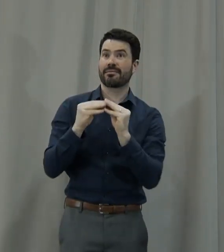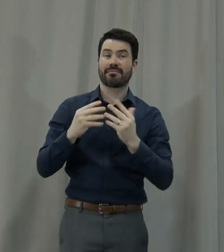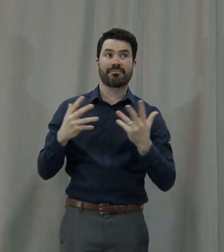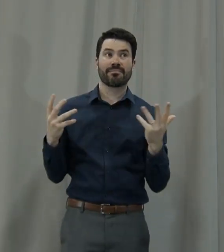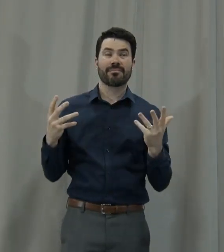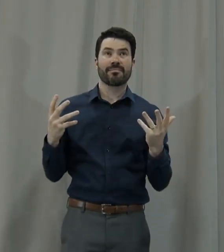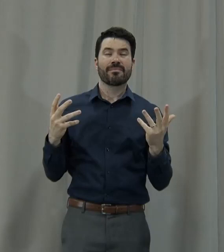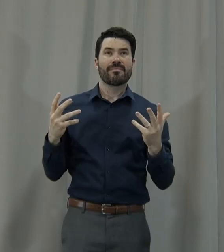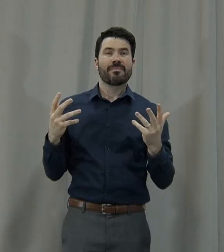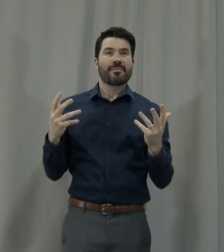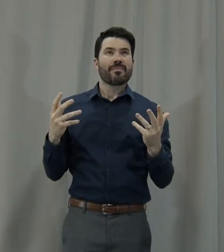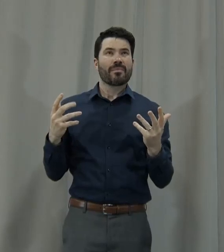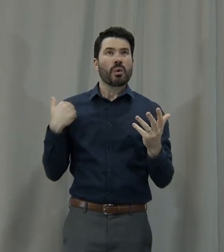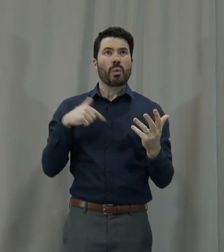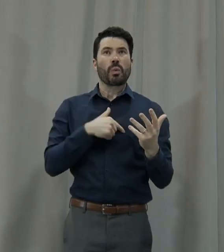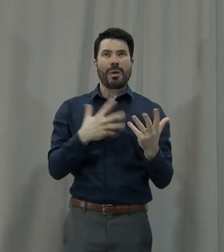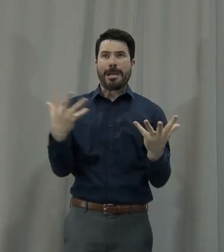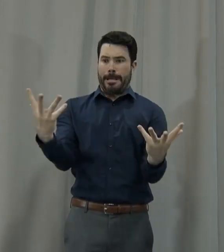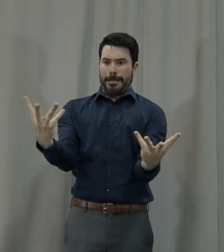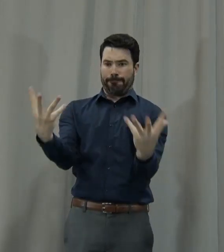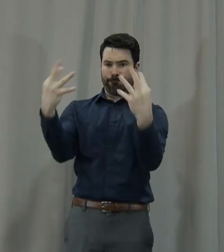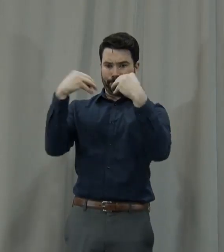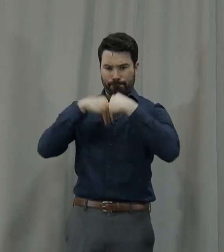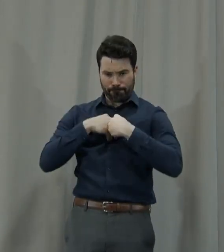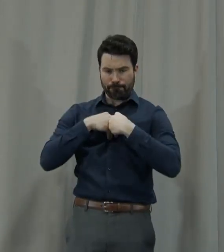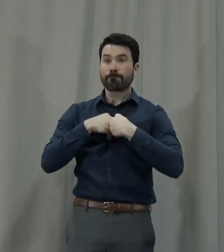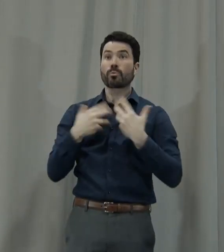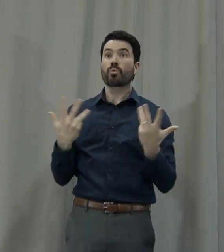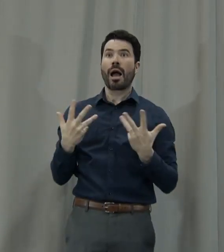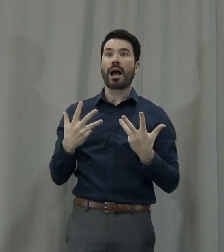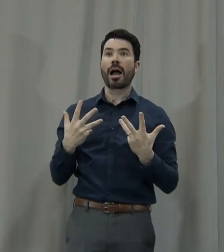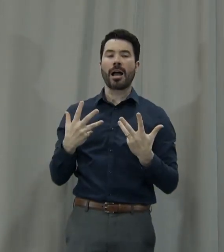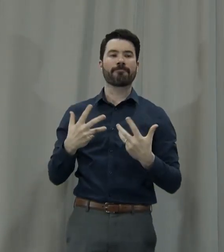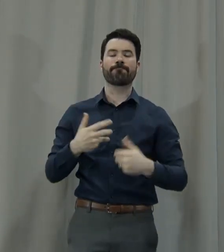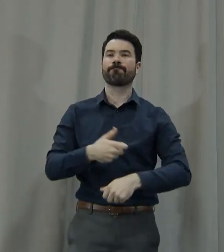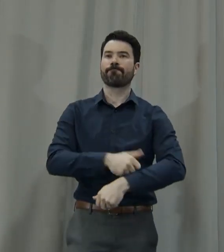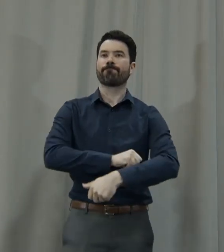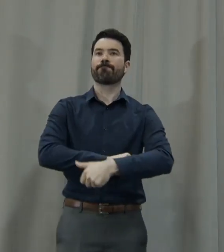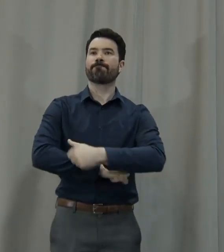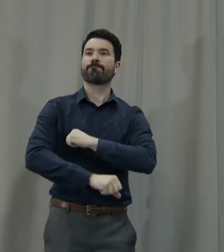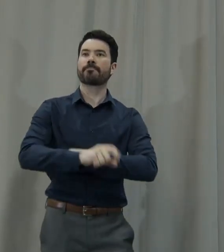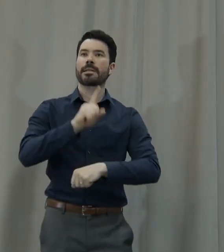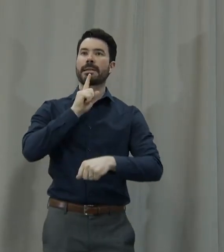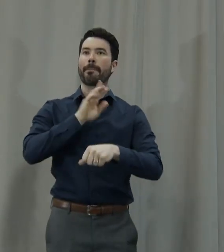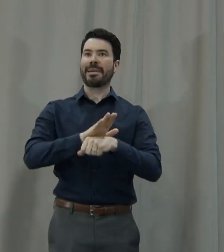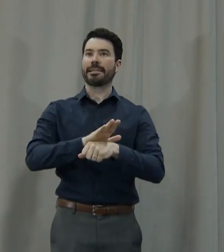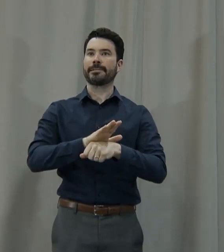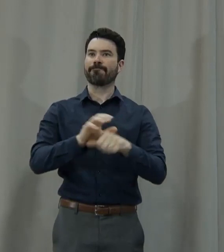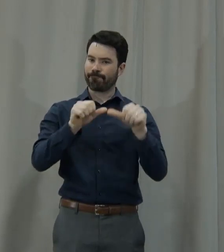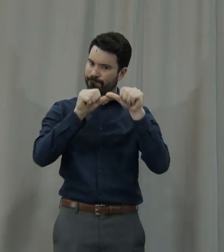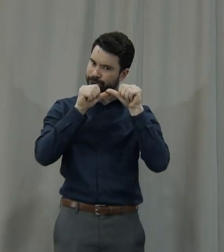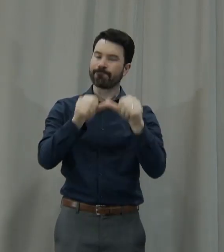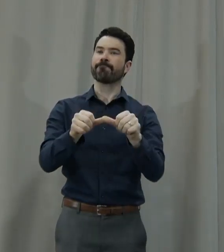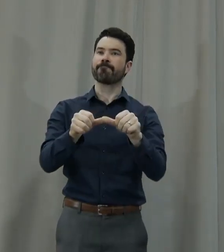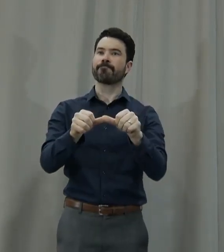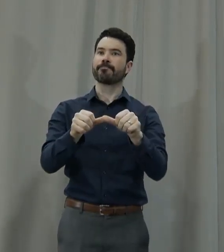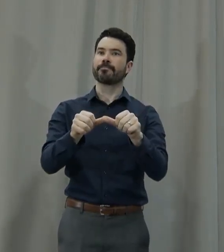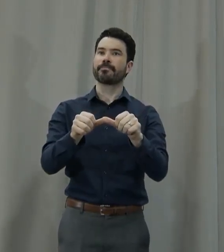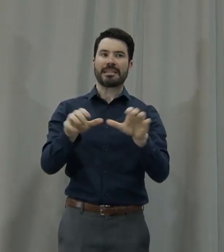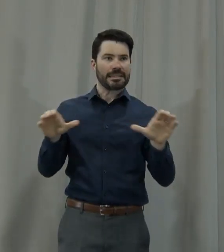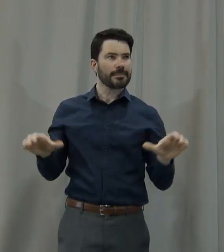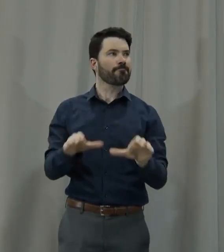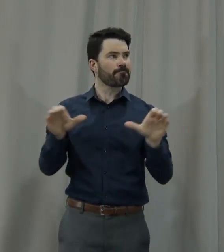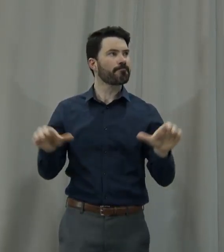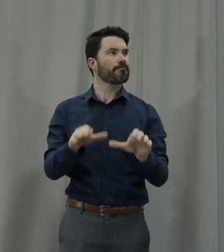with some intentionality and commitment to driving results that improve the delivery